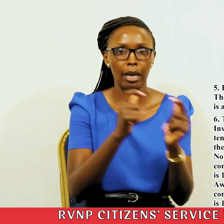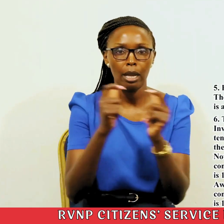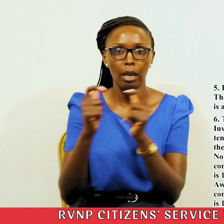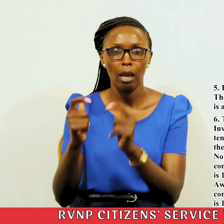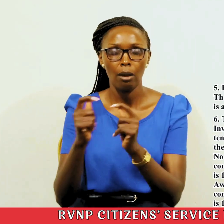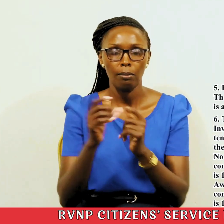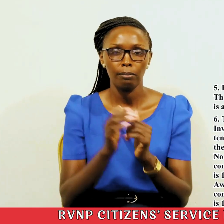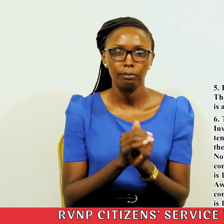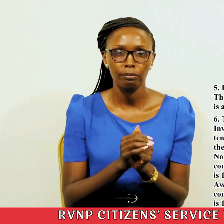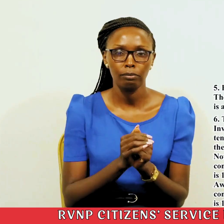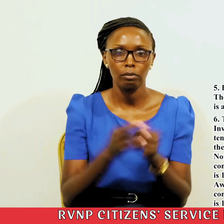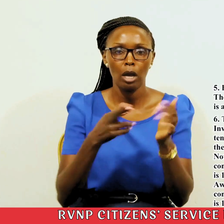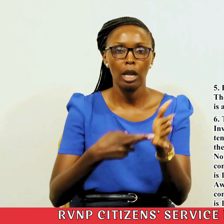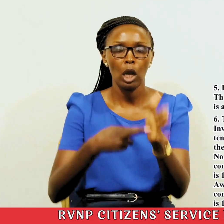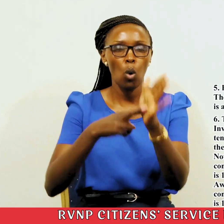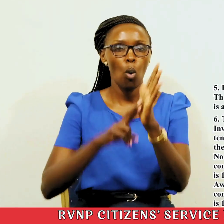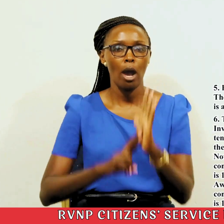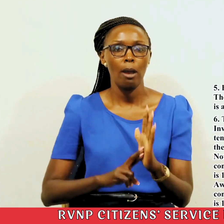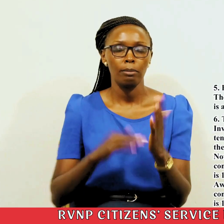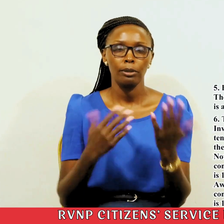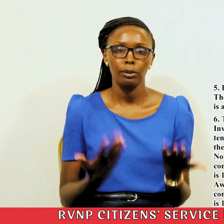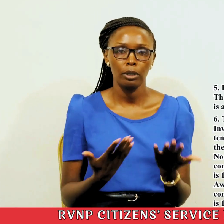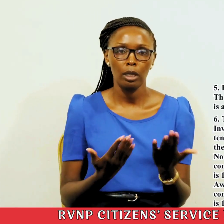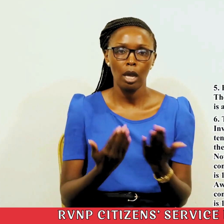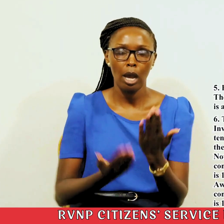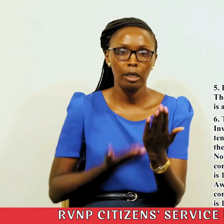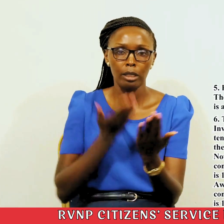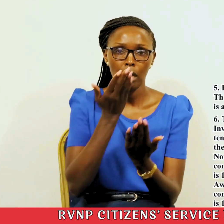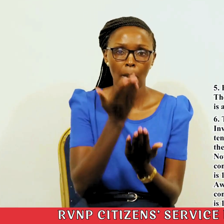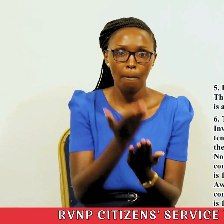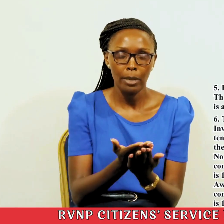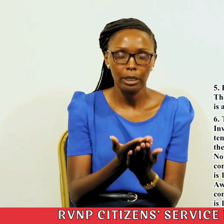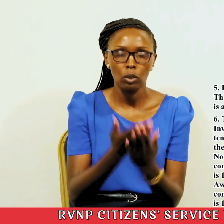The requirement is to submit the tender document